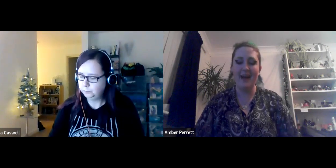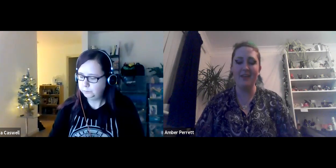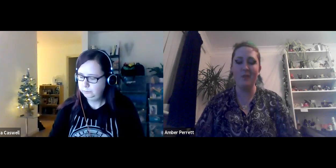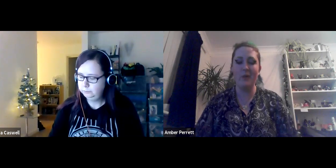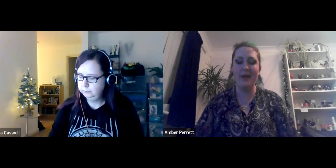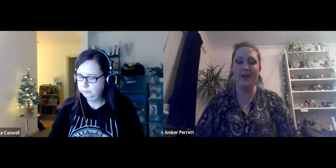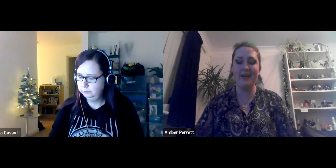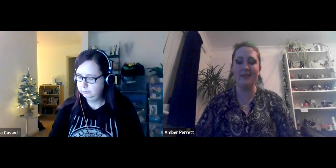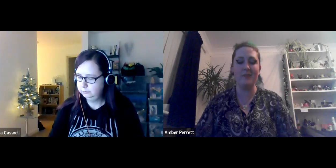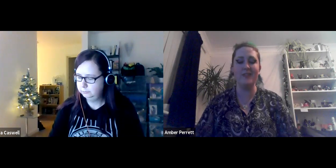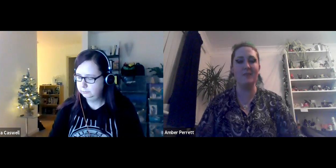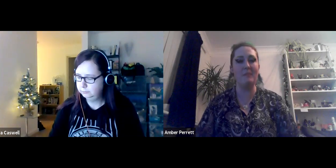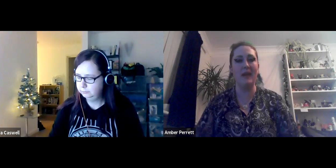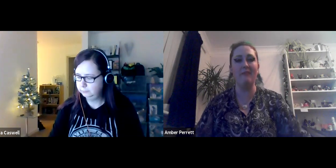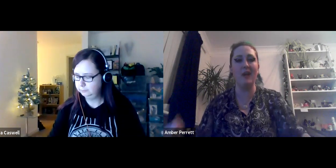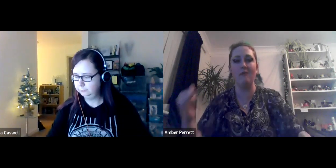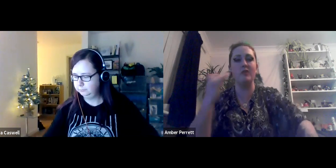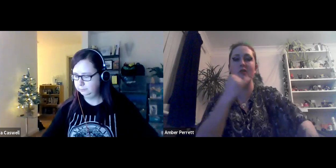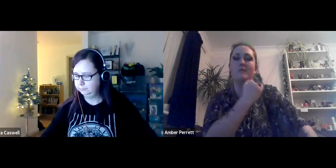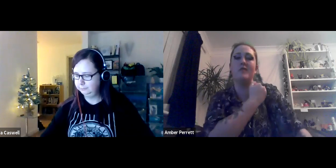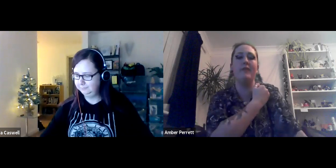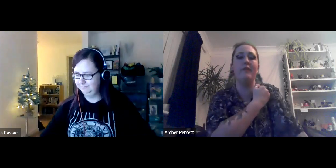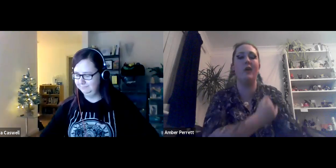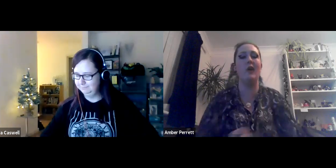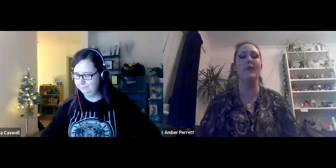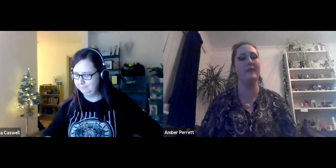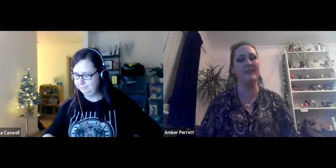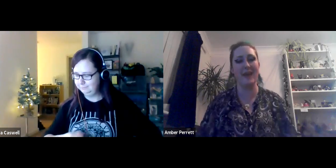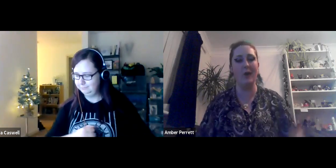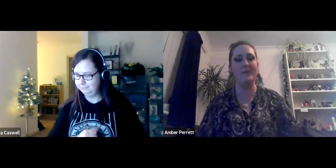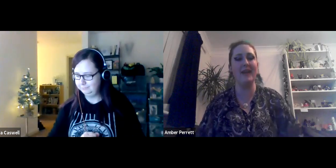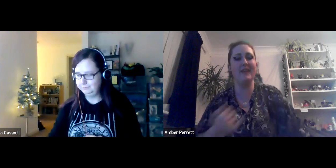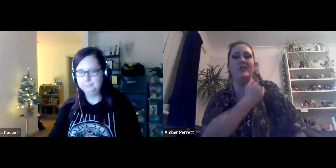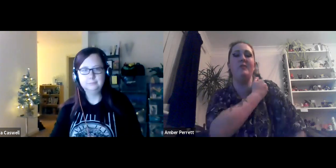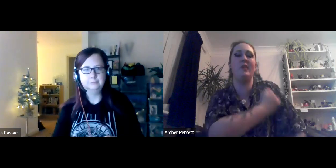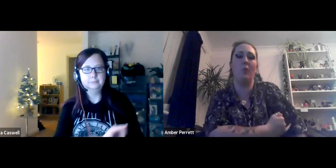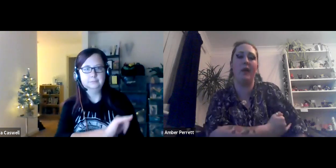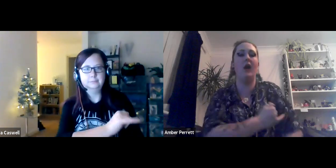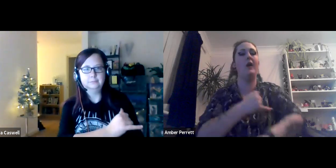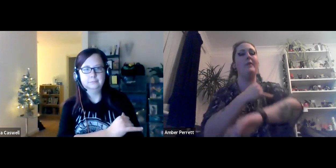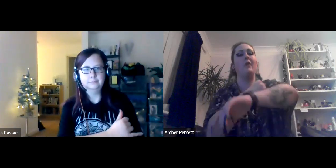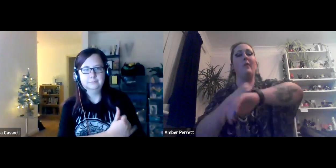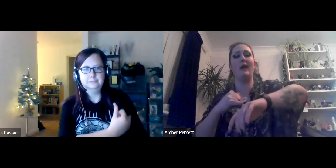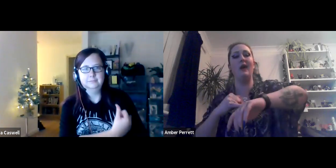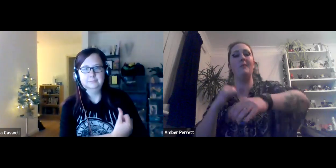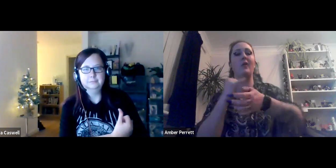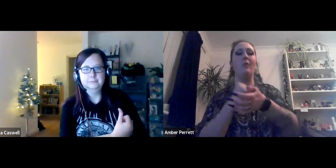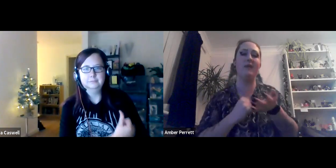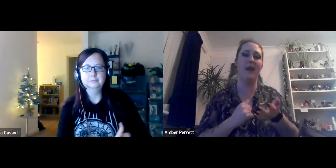The weak is obviously the pinky finger of doom. So if you've just had arm day at the gym, you got weak arm, you got weak arm, you got weak